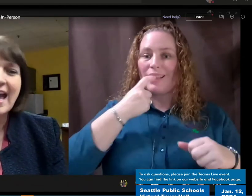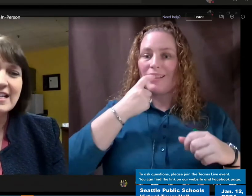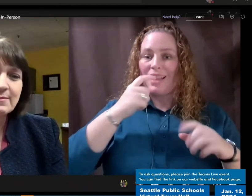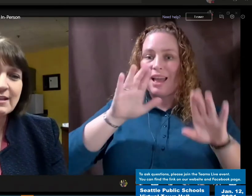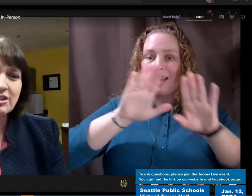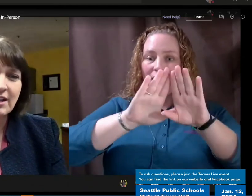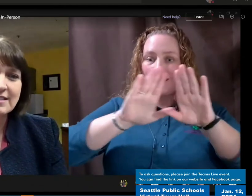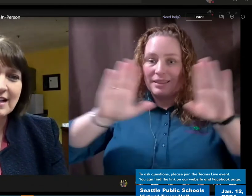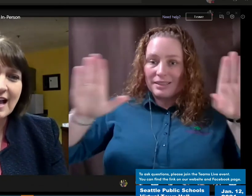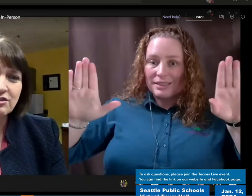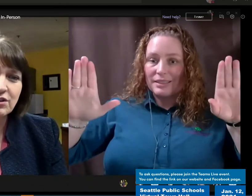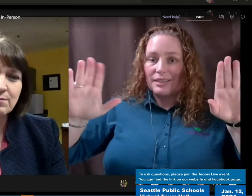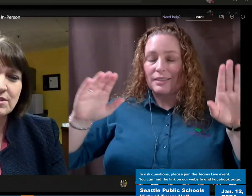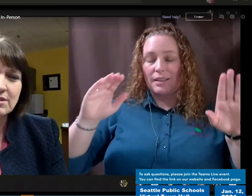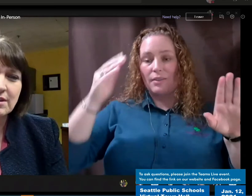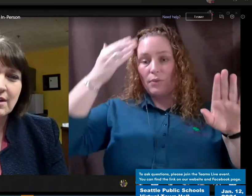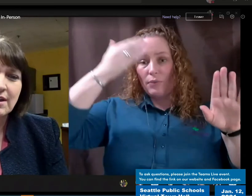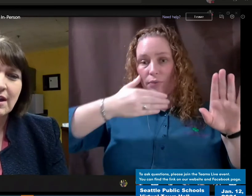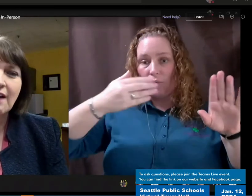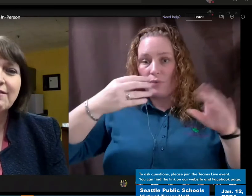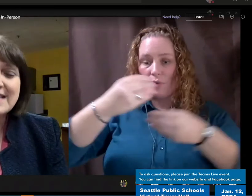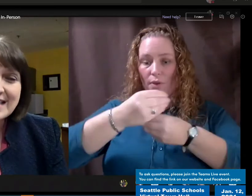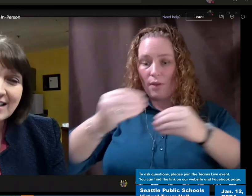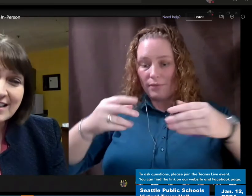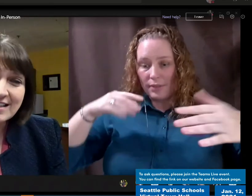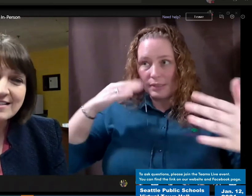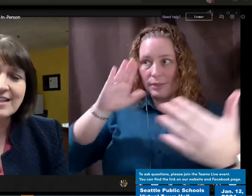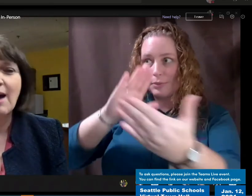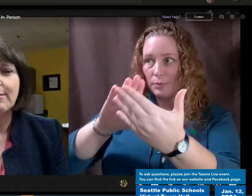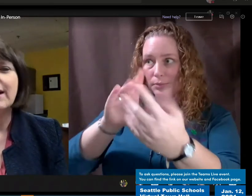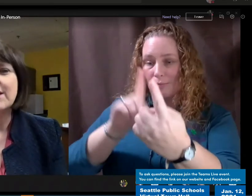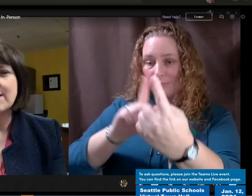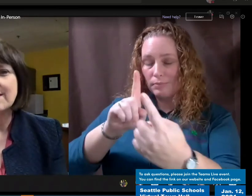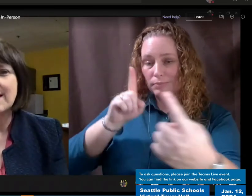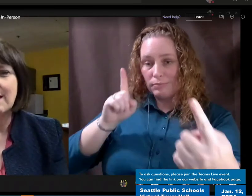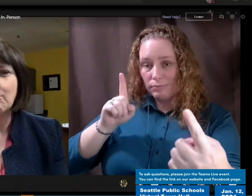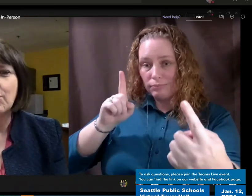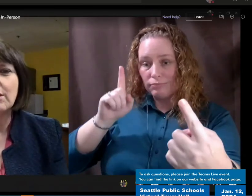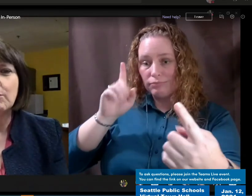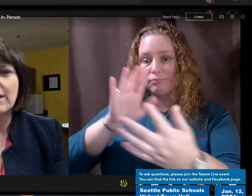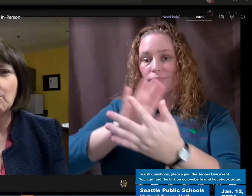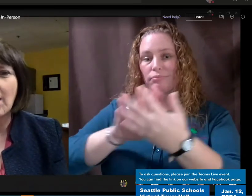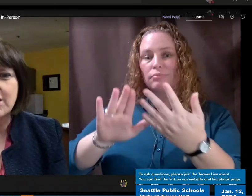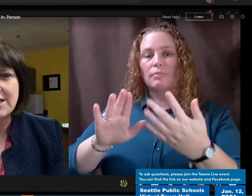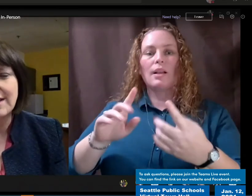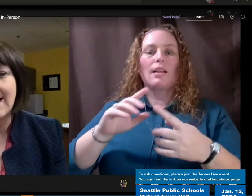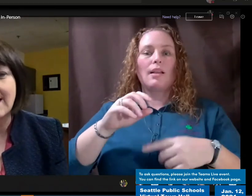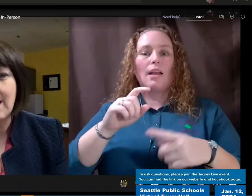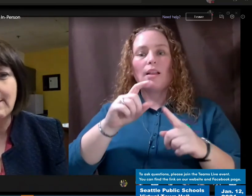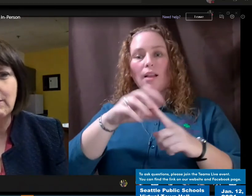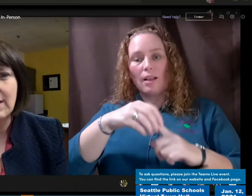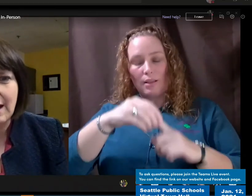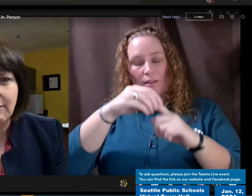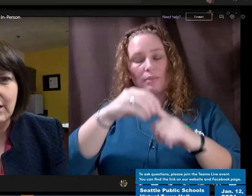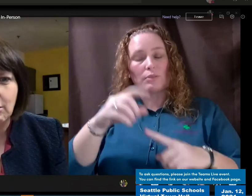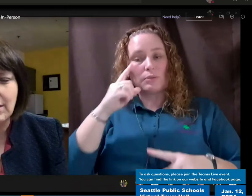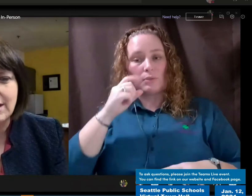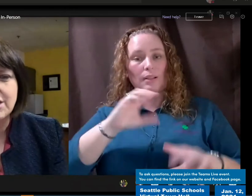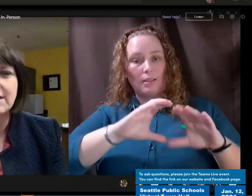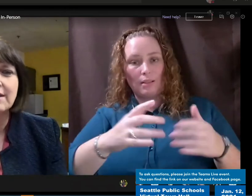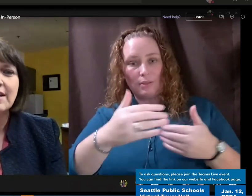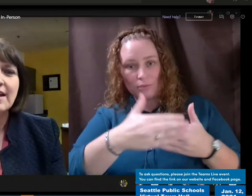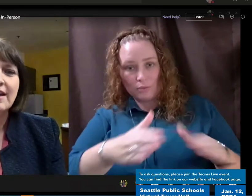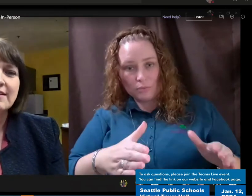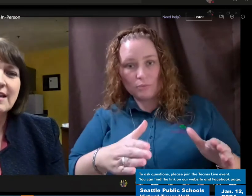and in specialized classrooms. Our facilities and operations team worked with the Washington Economic Recovery